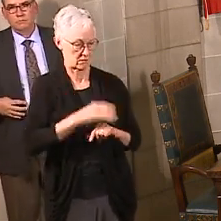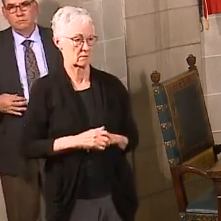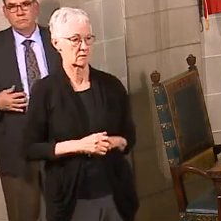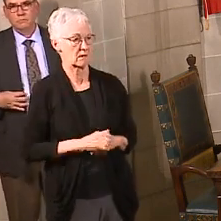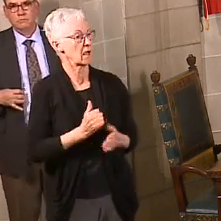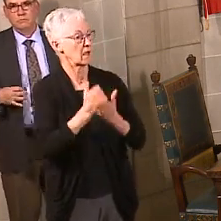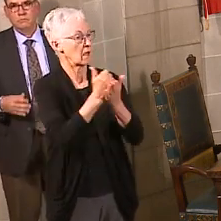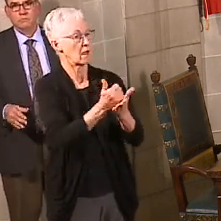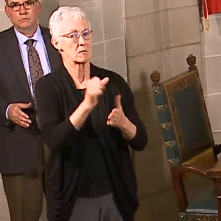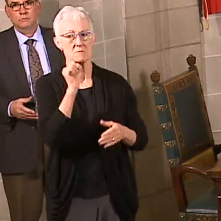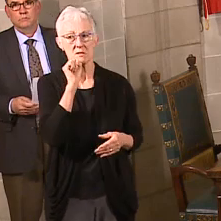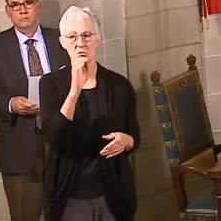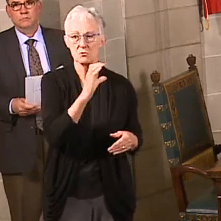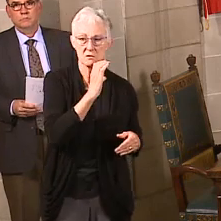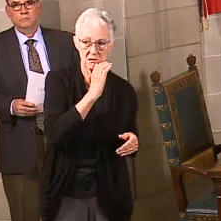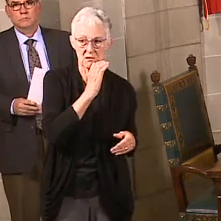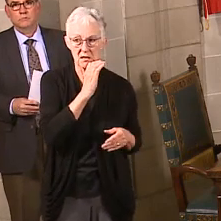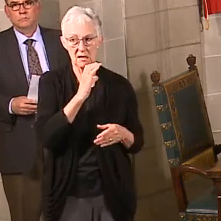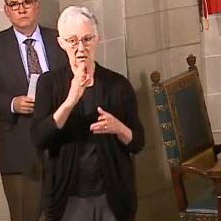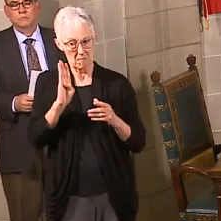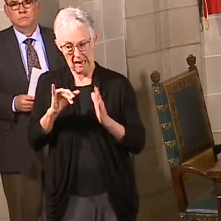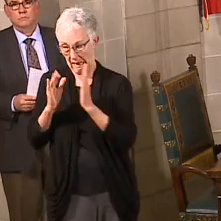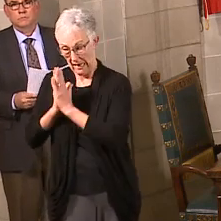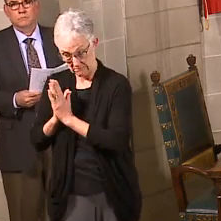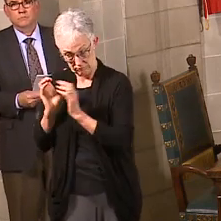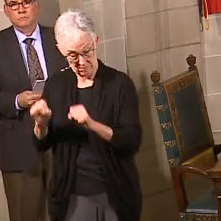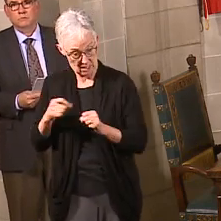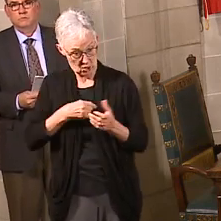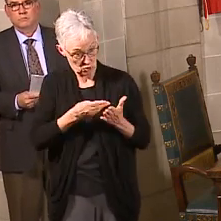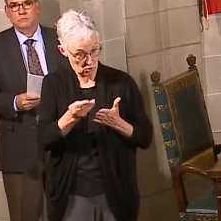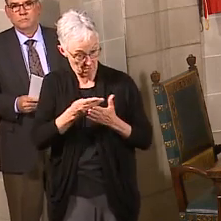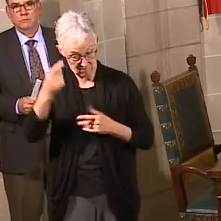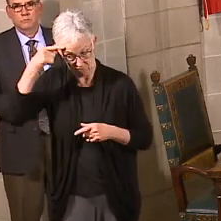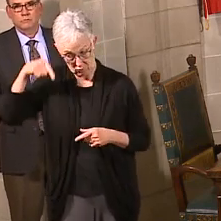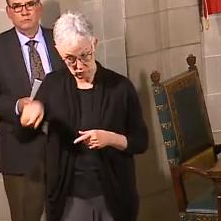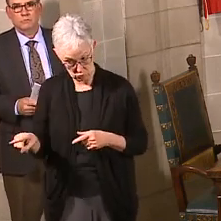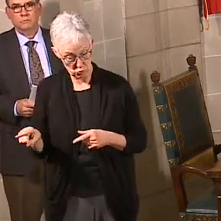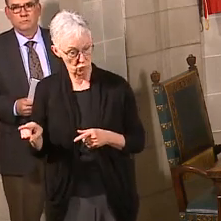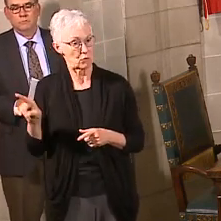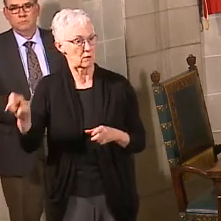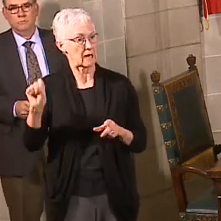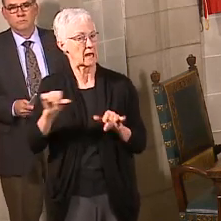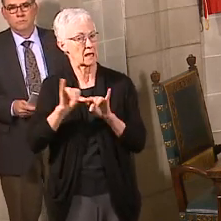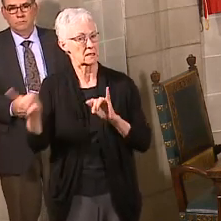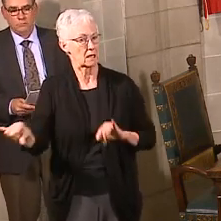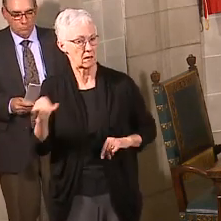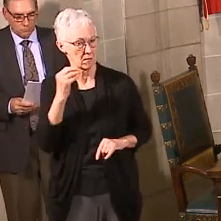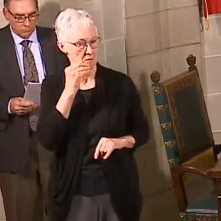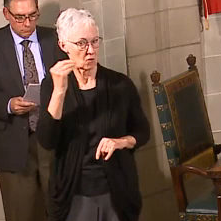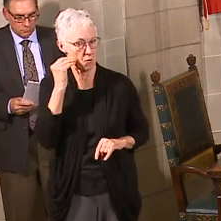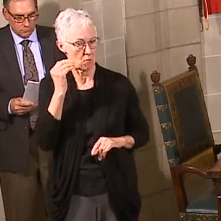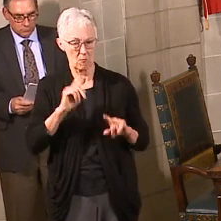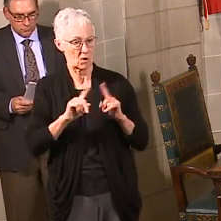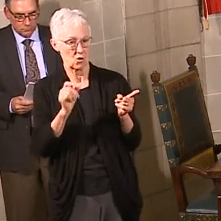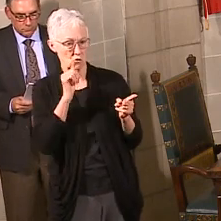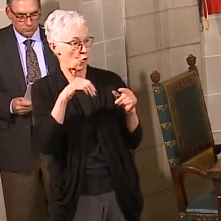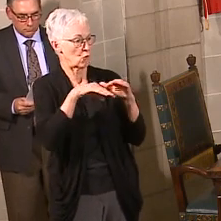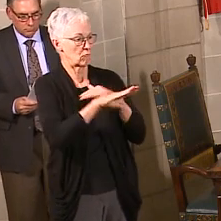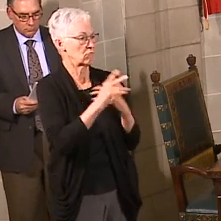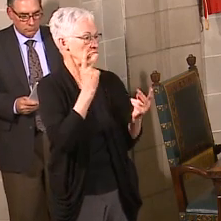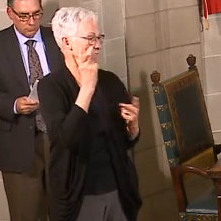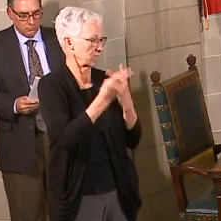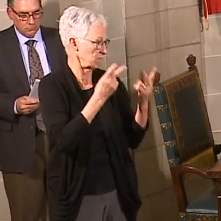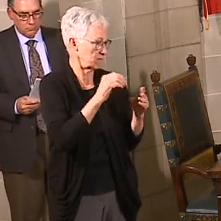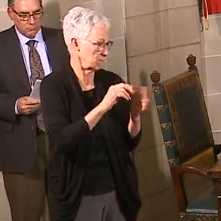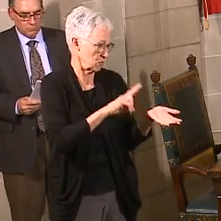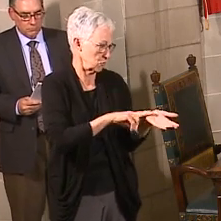errands for them or shopping for them so they can stay in, but don't go visit them in a nursing home. And 6, exercise daily at home or through